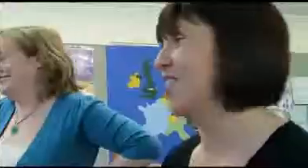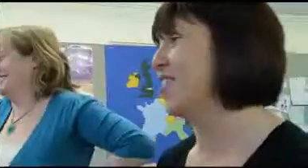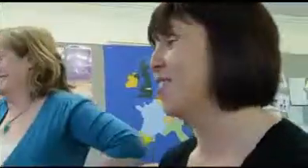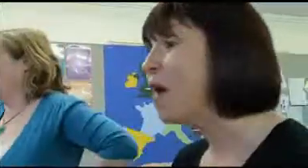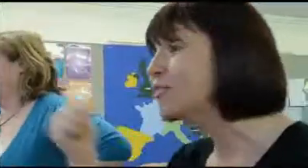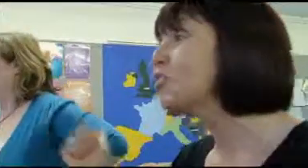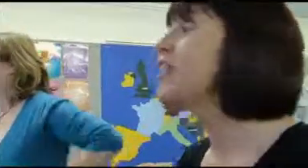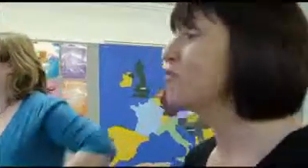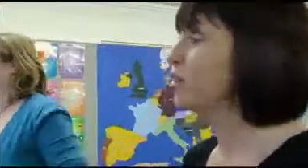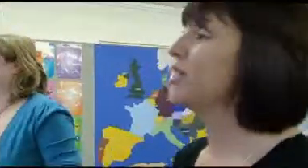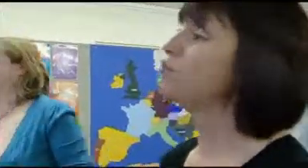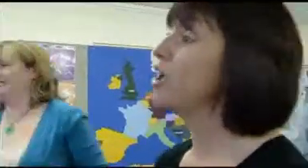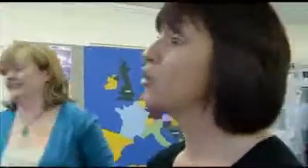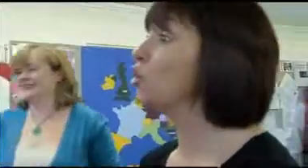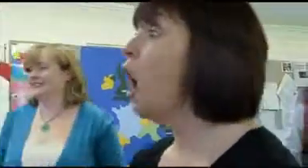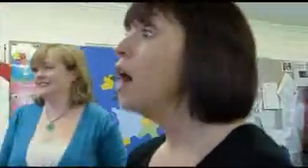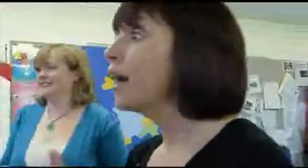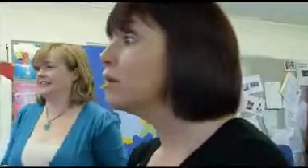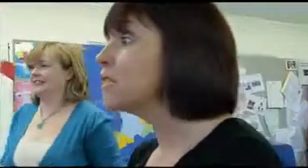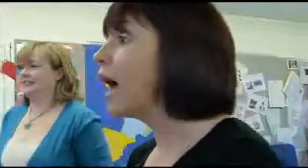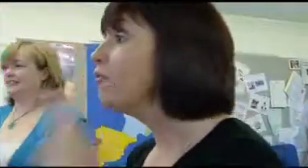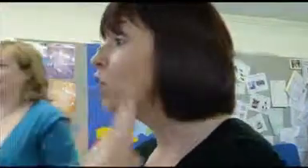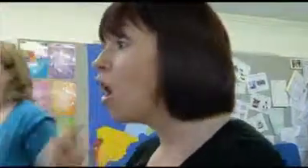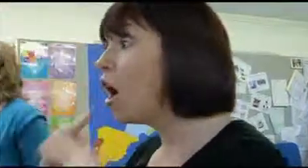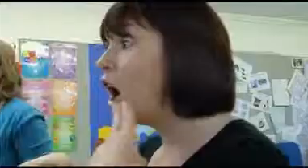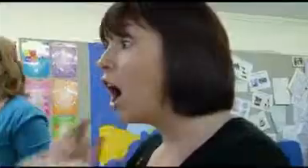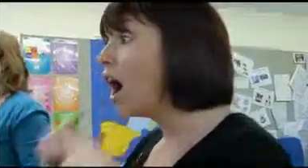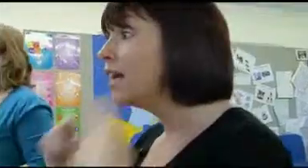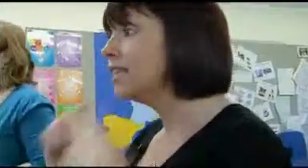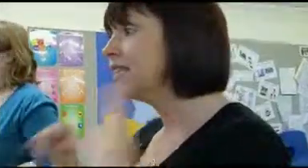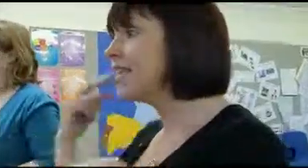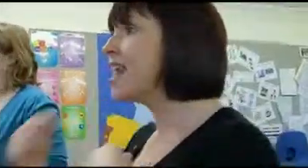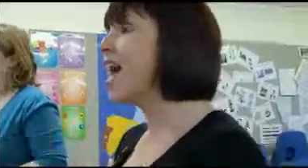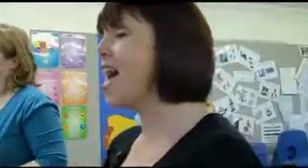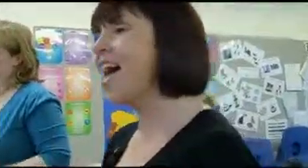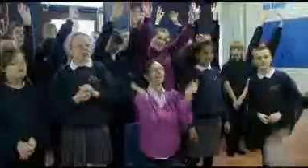Oh, well done, everybody. That was really good. Now it's time for our dinner.